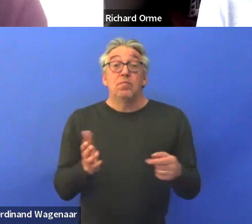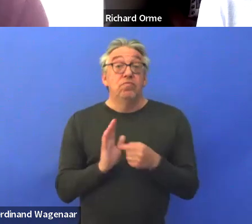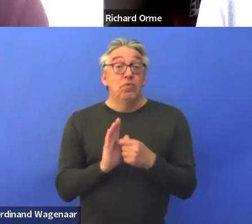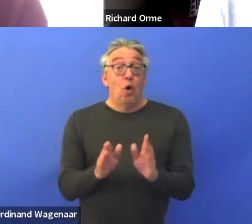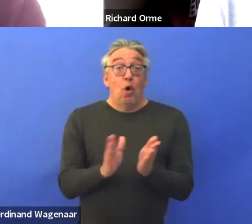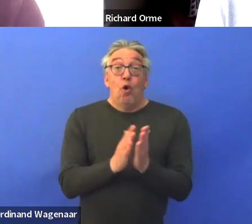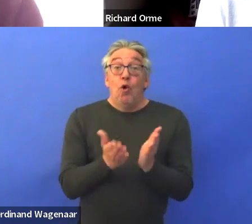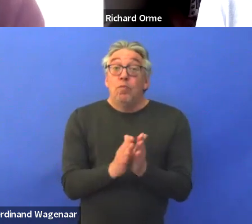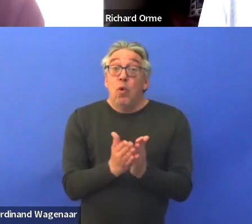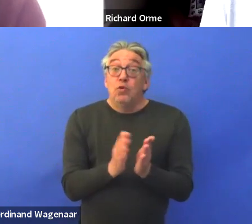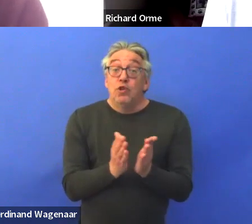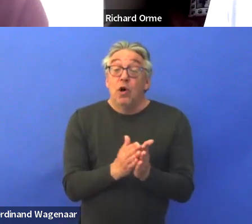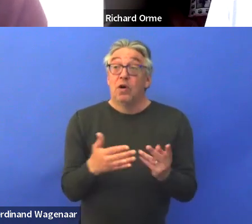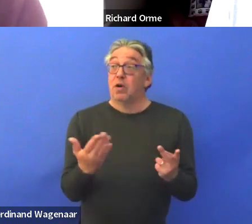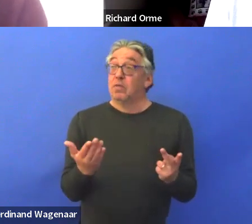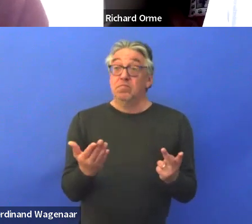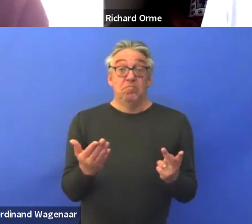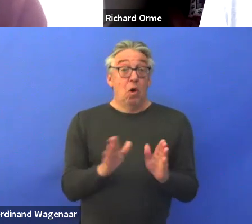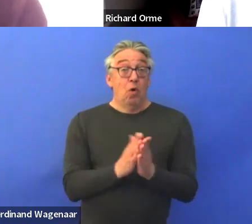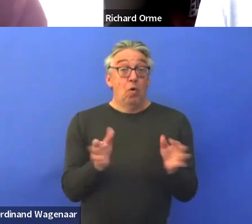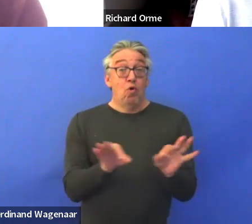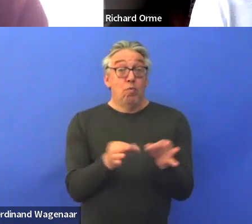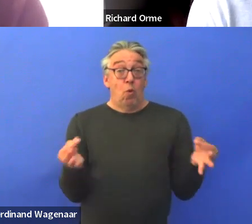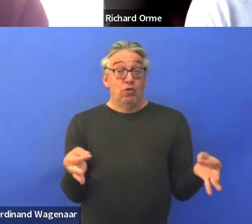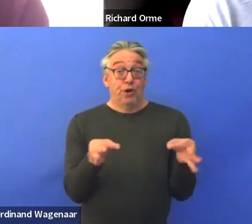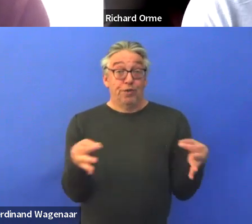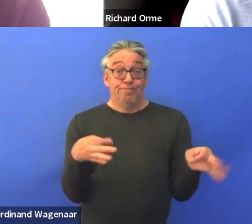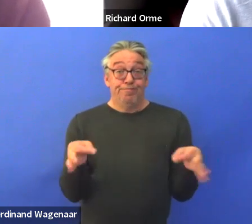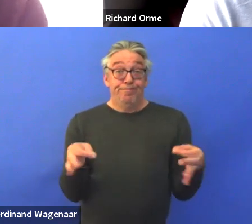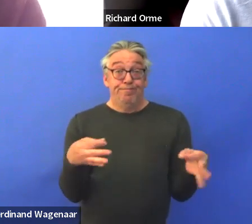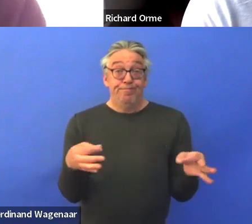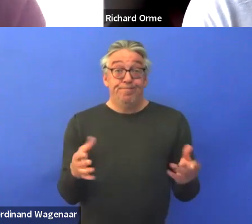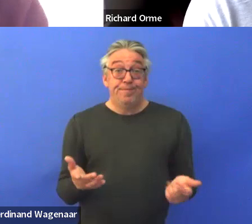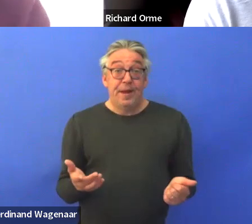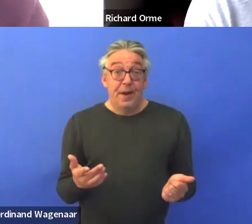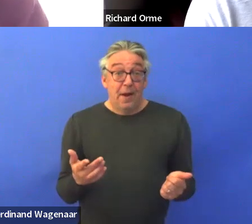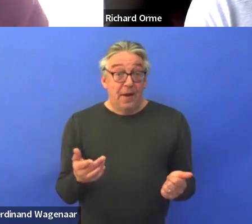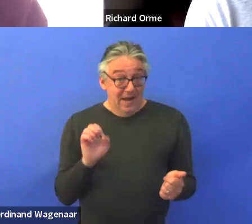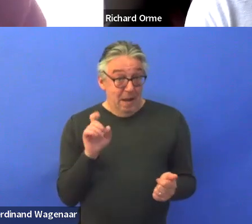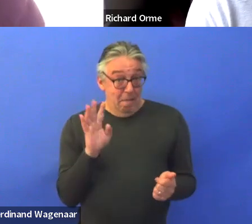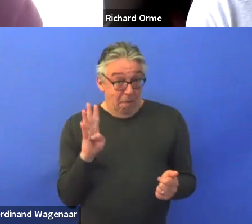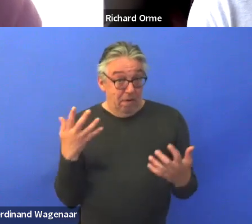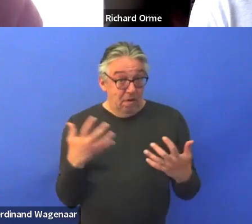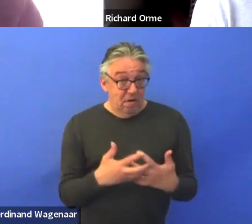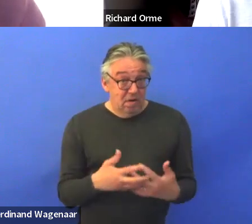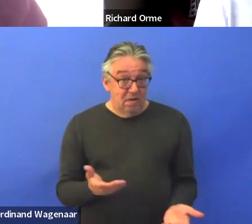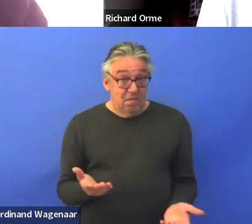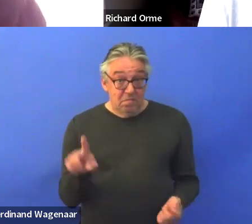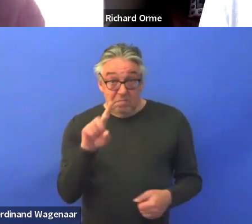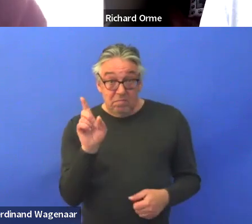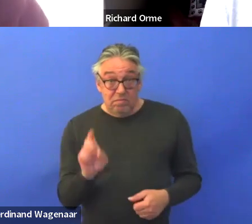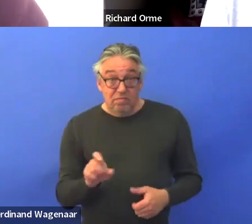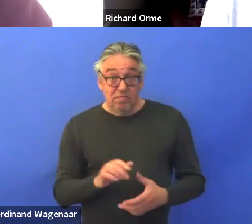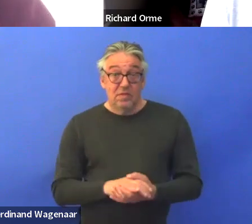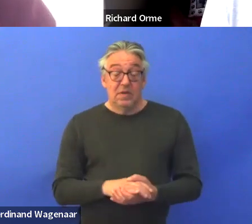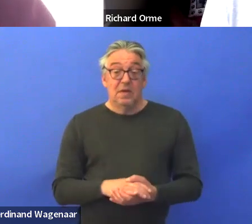of four-page information, leaflet, etc. Sure. That now is provided usually, or organizations, we